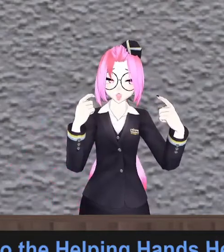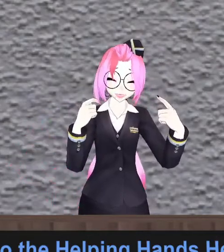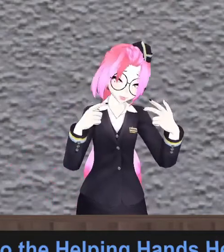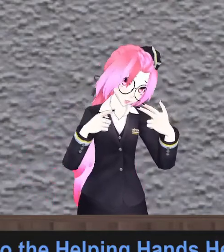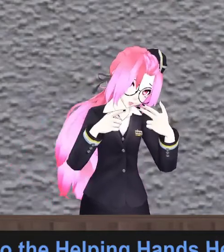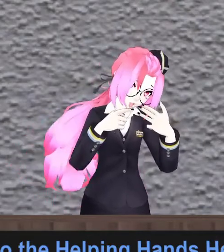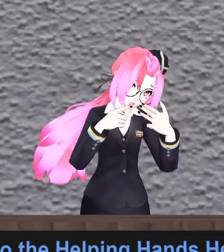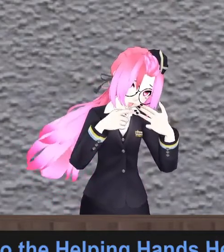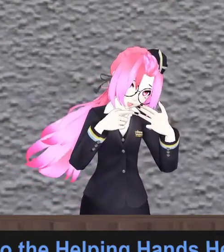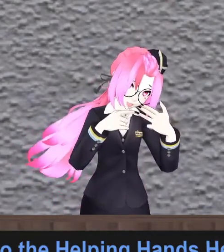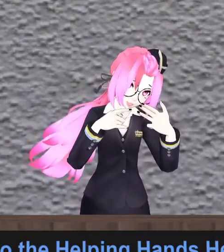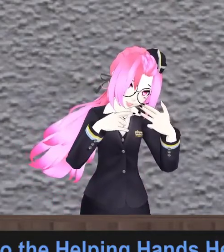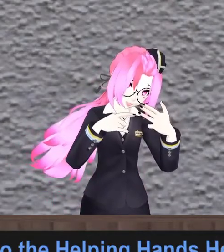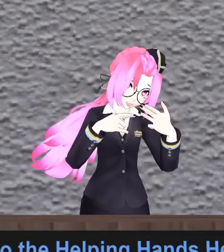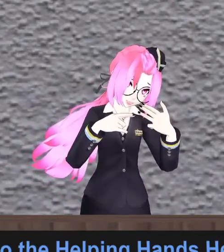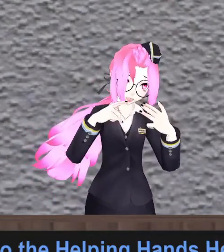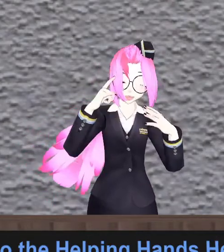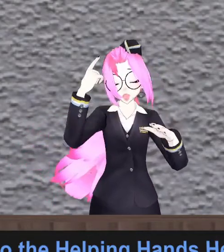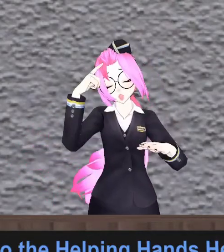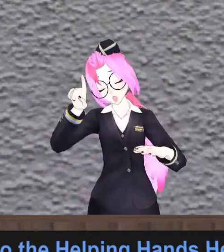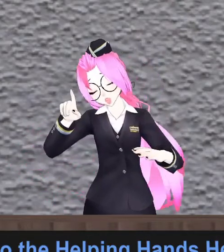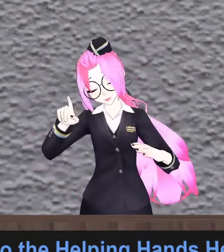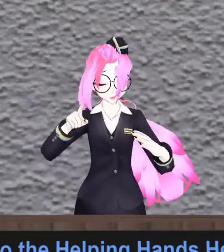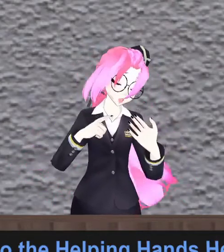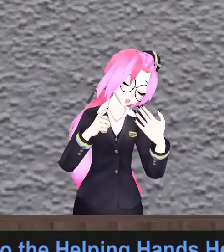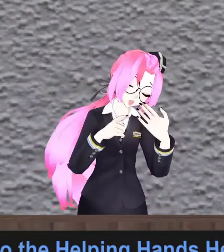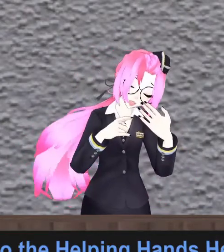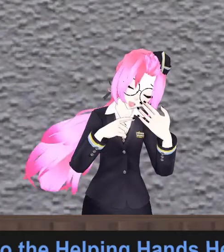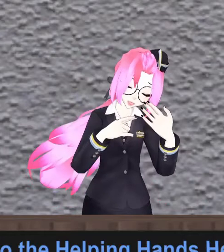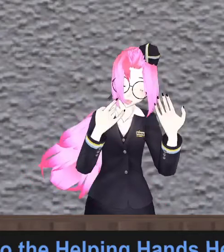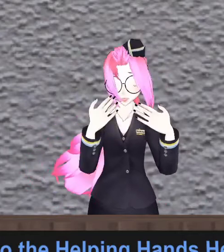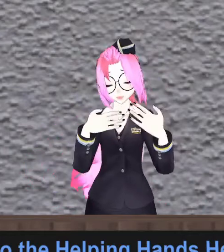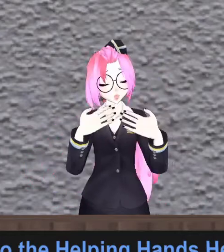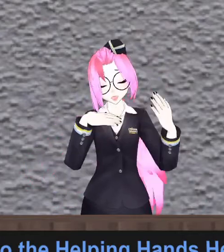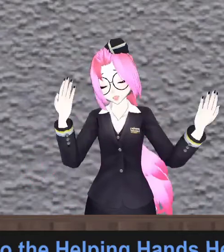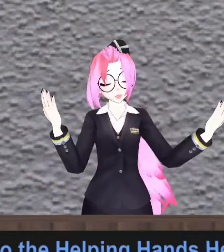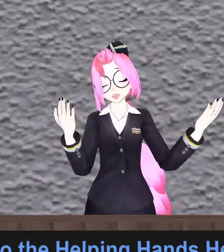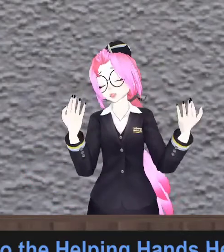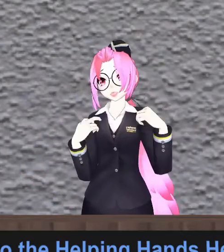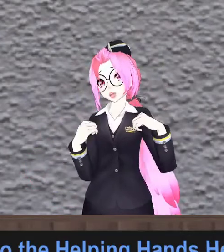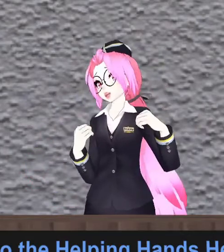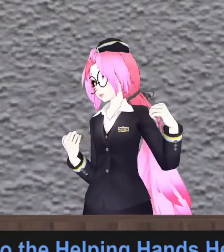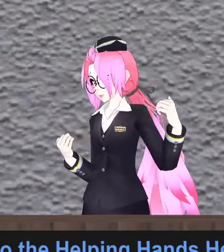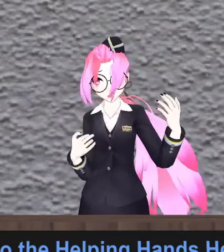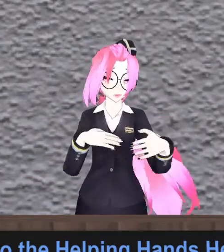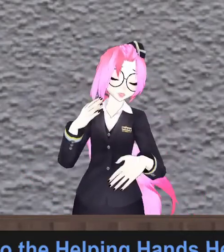questioning, we could discuss a topic, or whatever you guys want. So